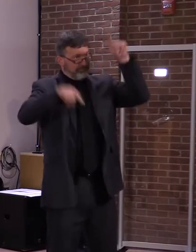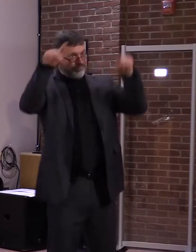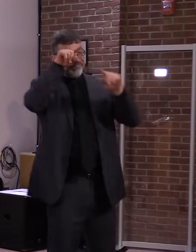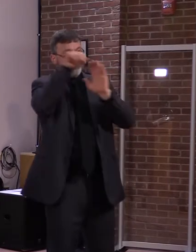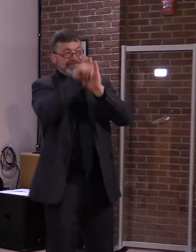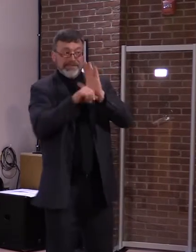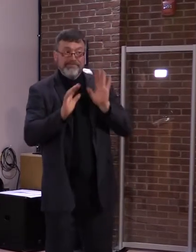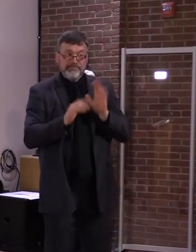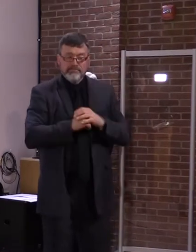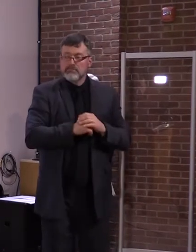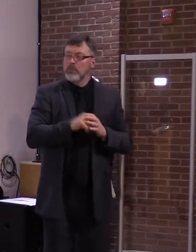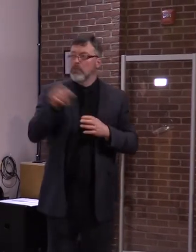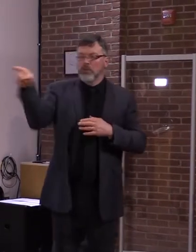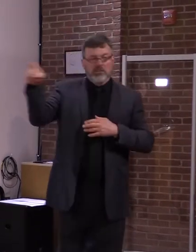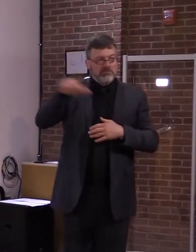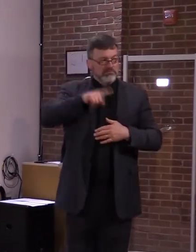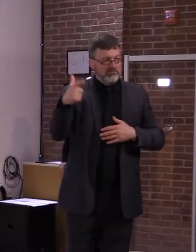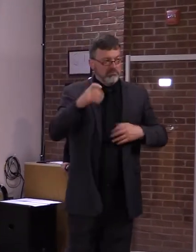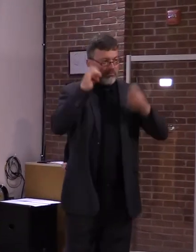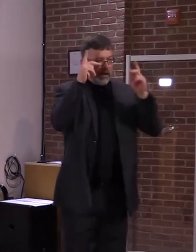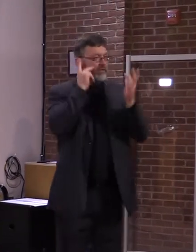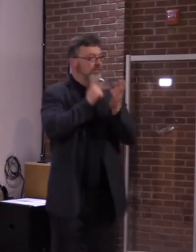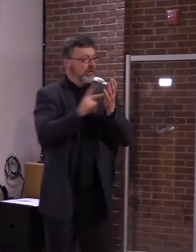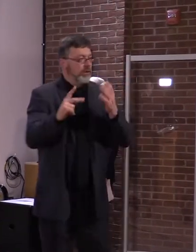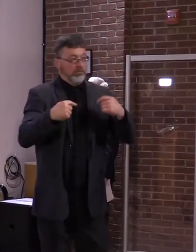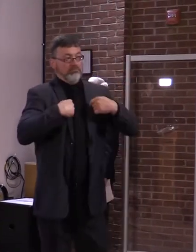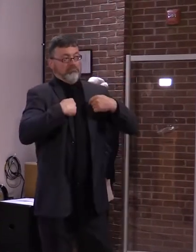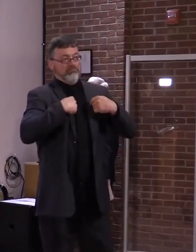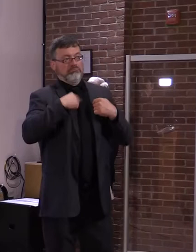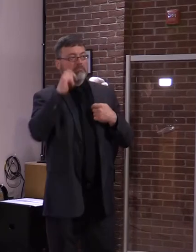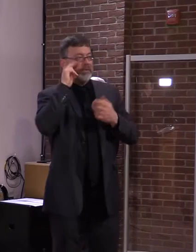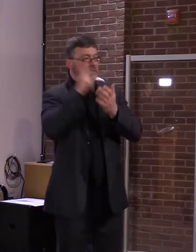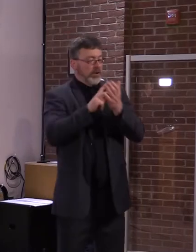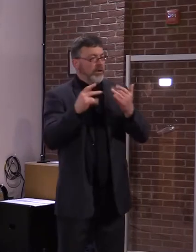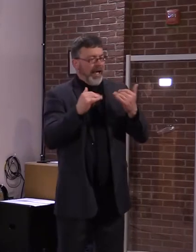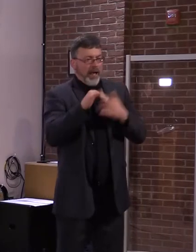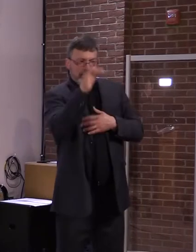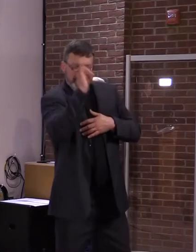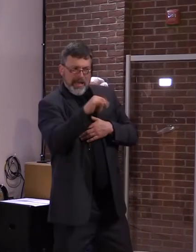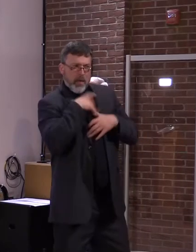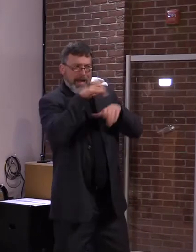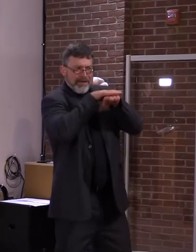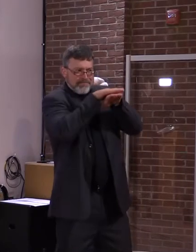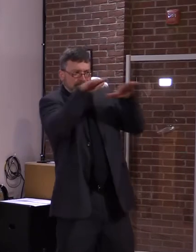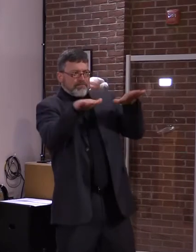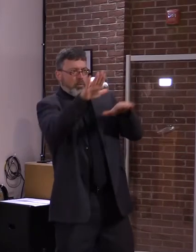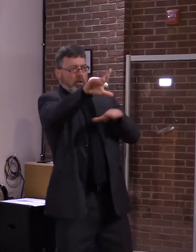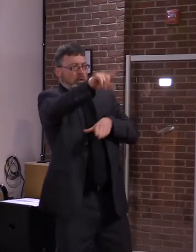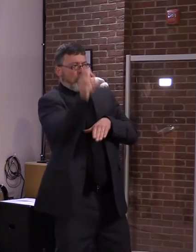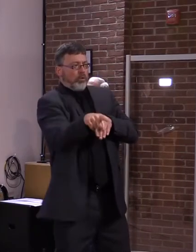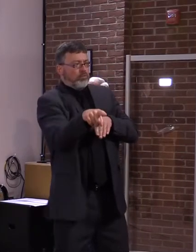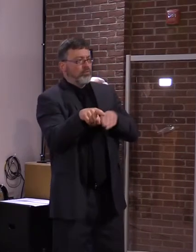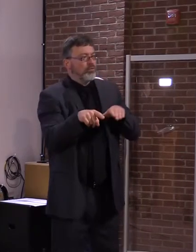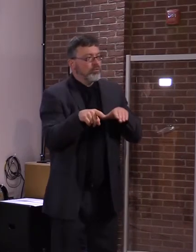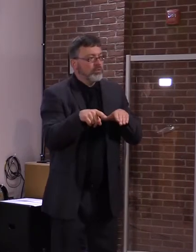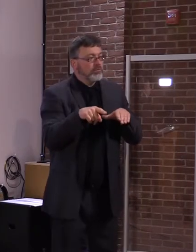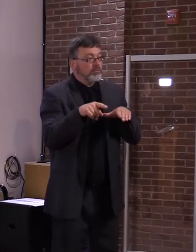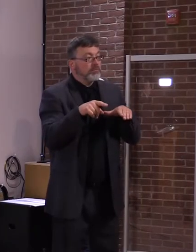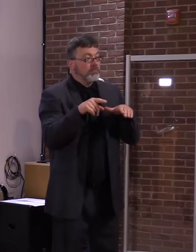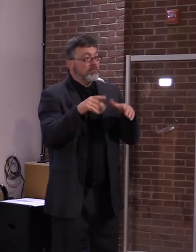Yeah, Peter, the first part of your question about, yeah, we're very much interested in districts that might bring forward